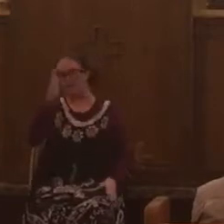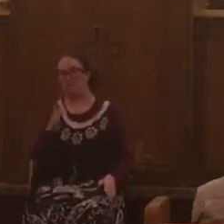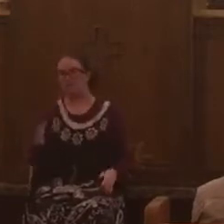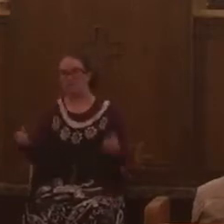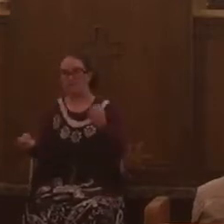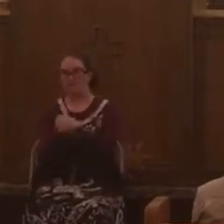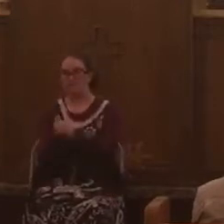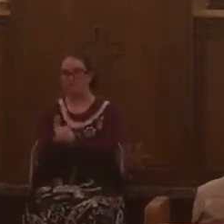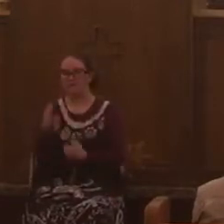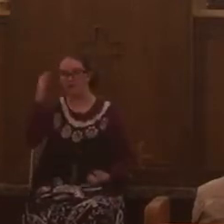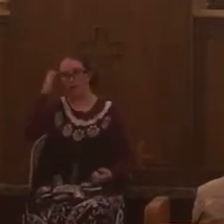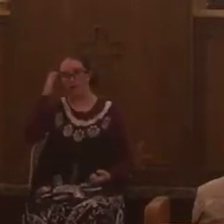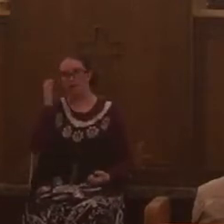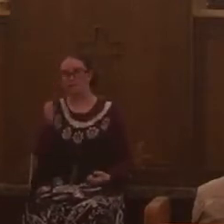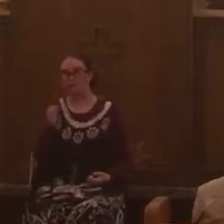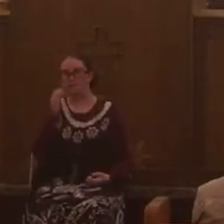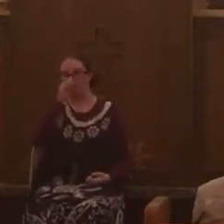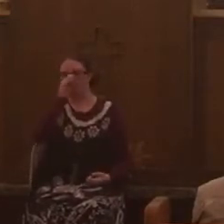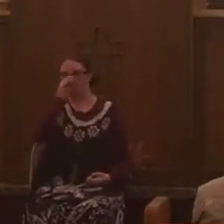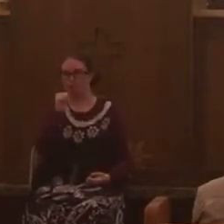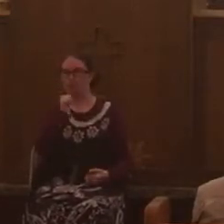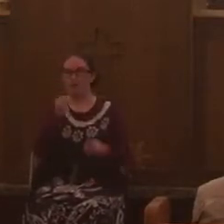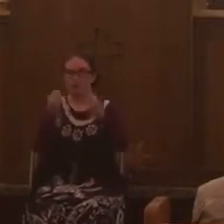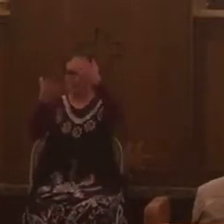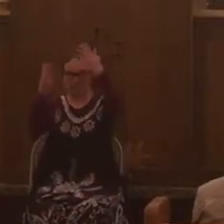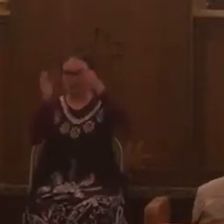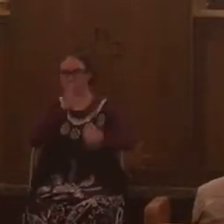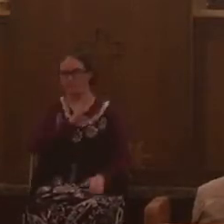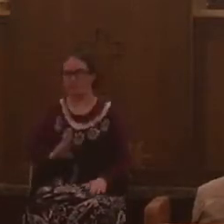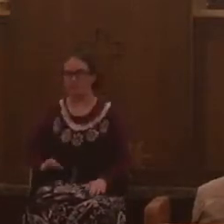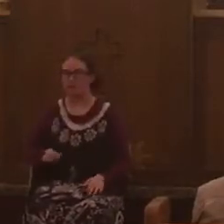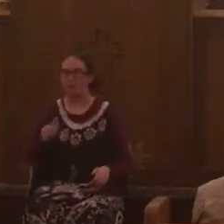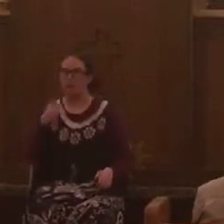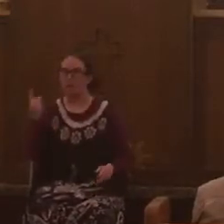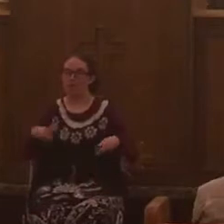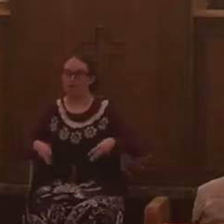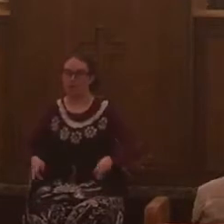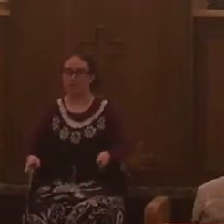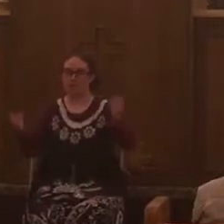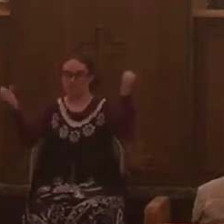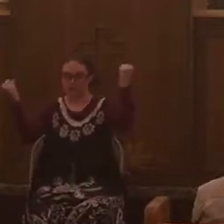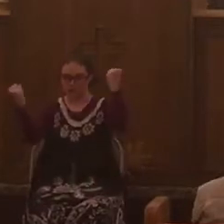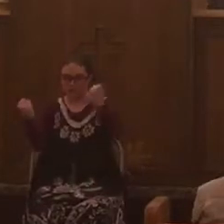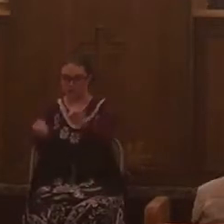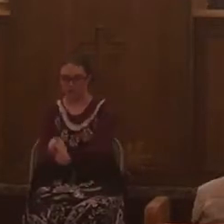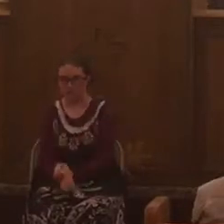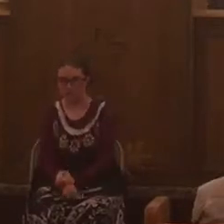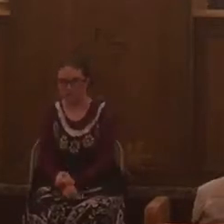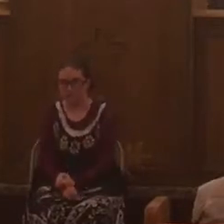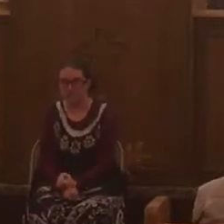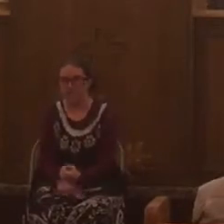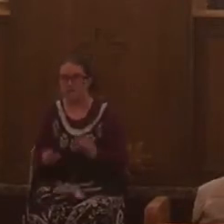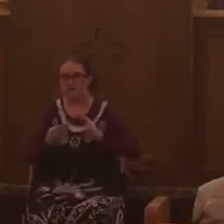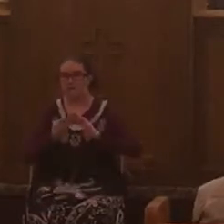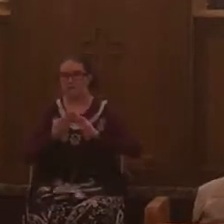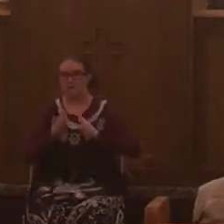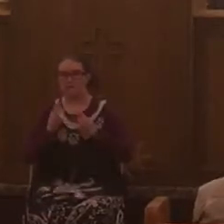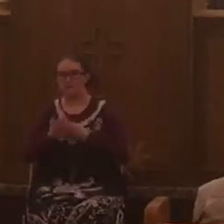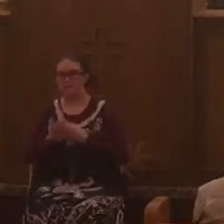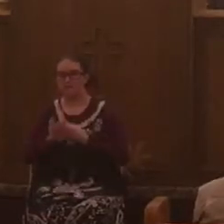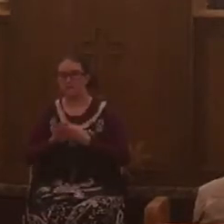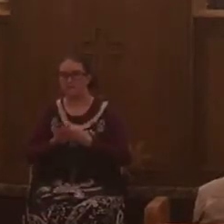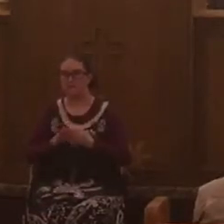to use you to pull down some strongholds. Now, here we go. He goes on and says, casting down imagination,